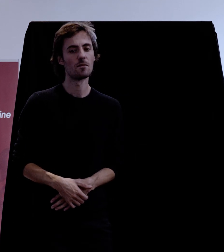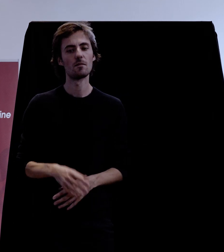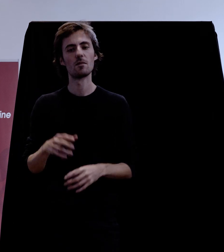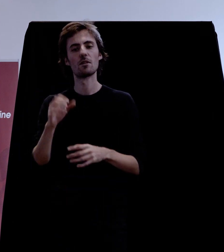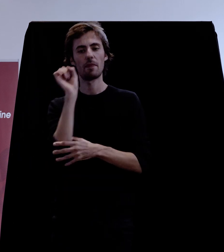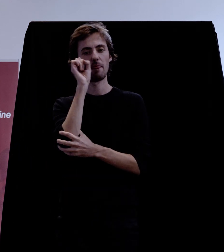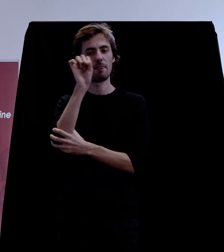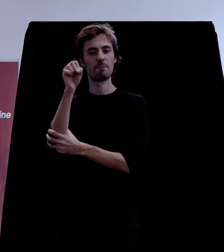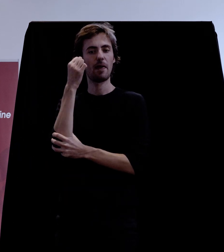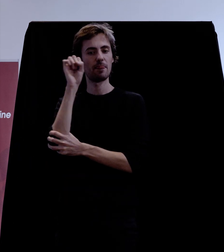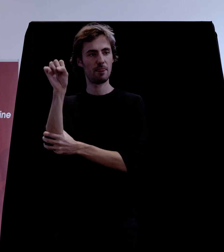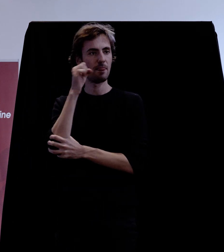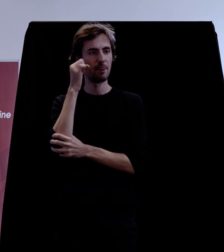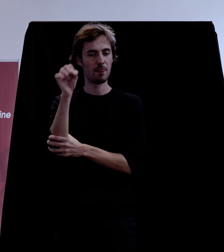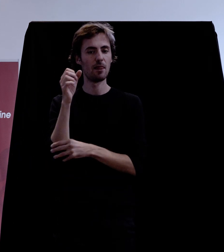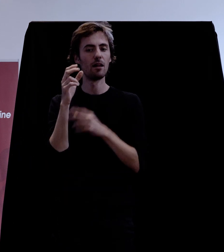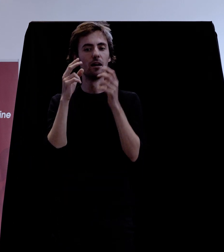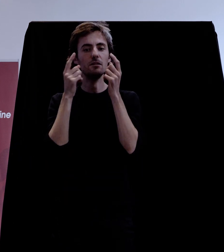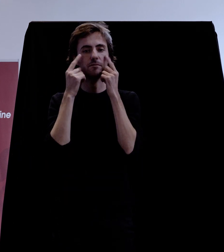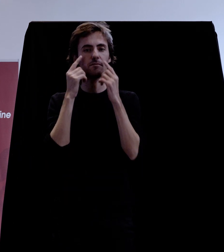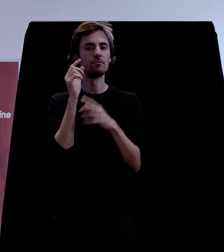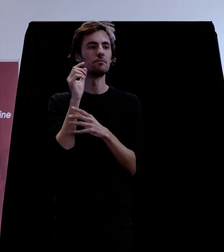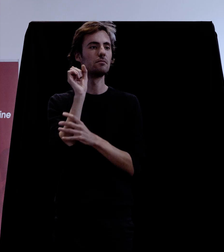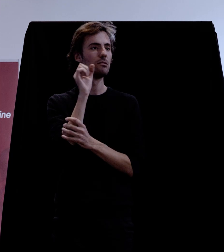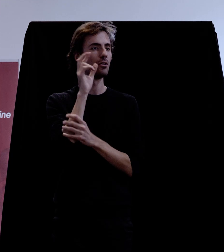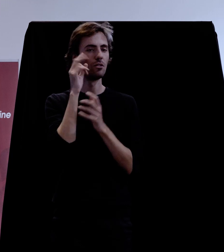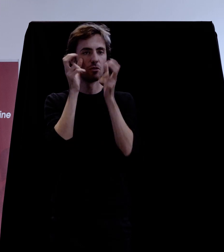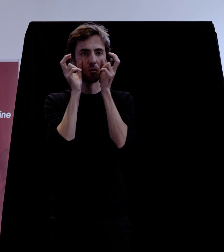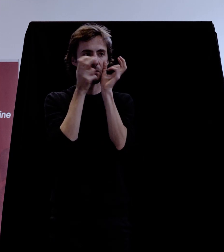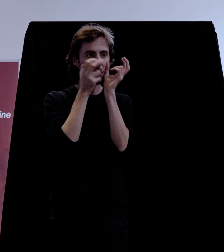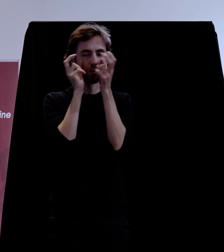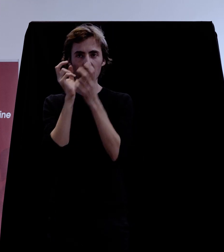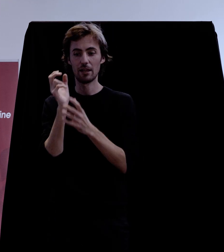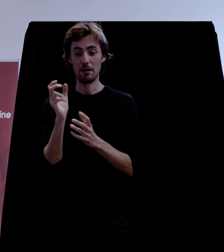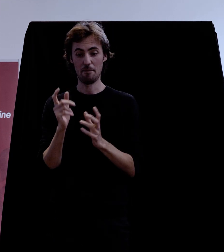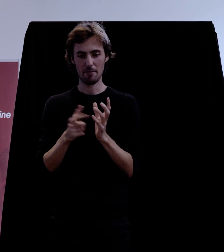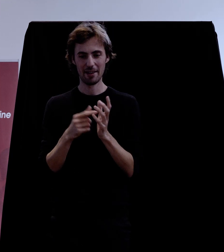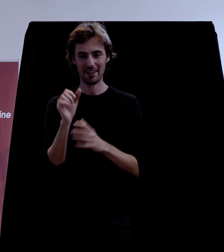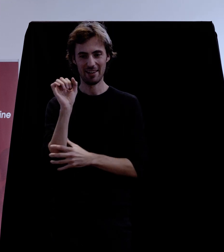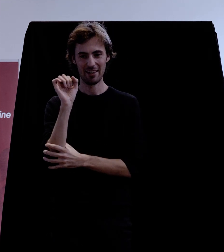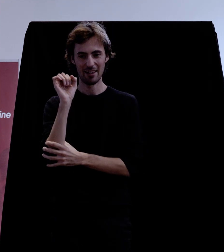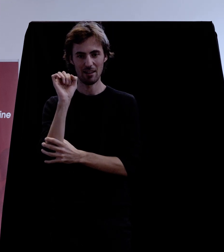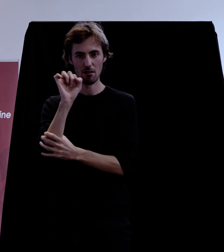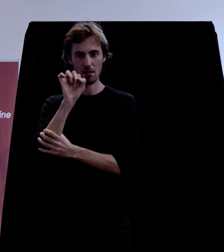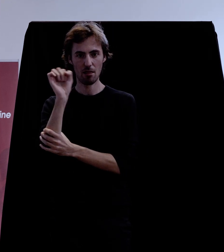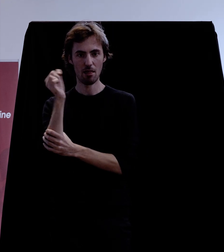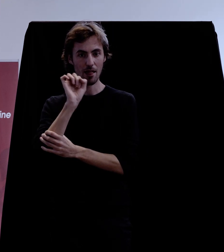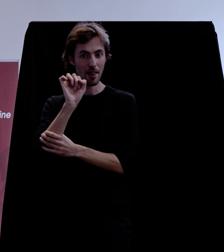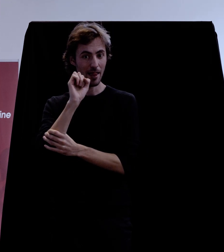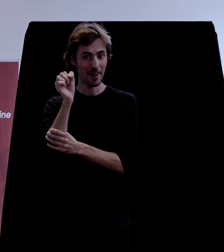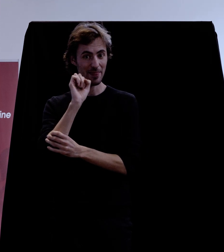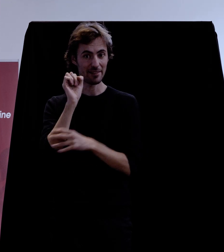eyes move away from our head, the head direction of our head. So when the kid is lying down with their arm, they